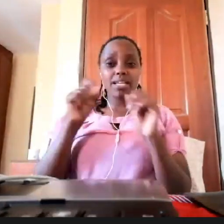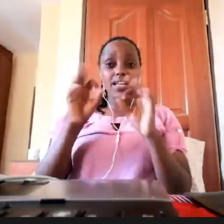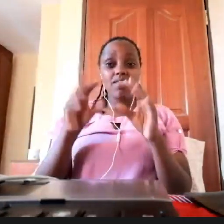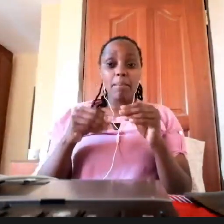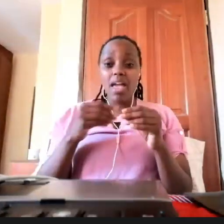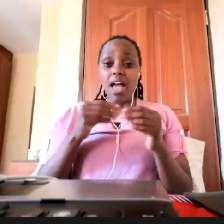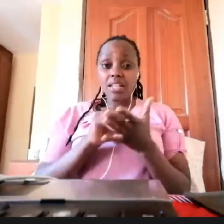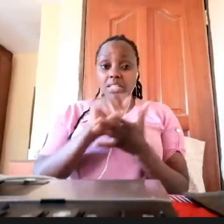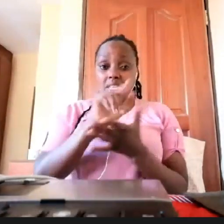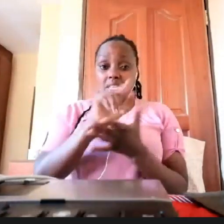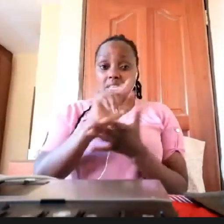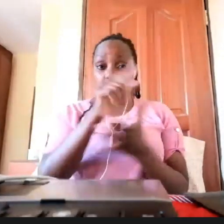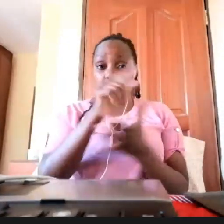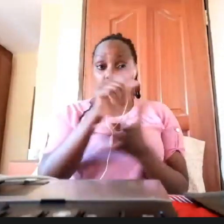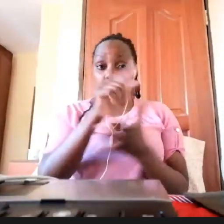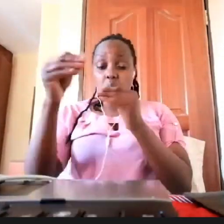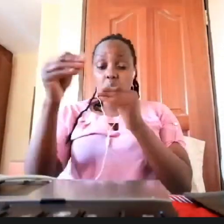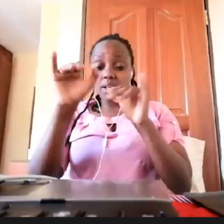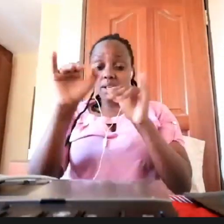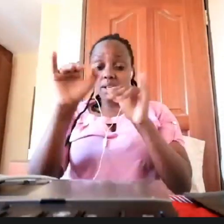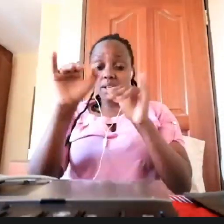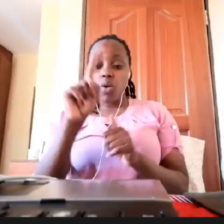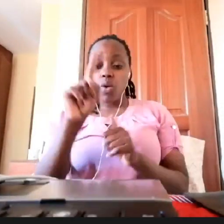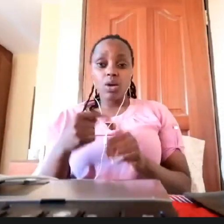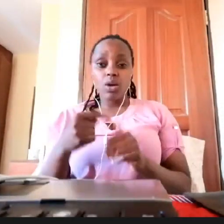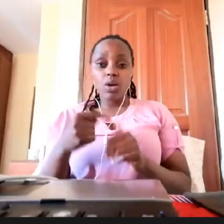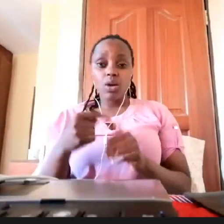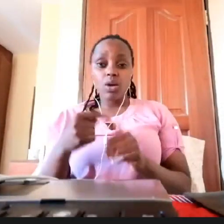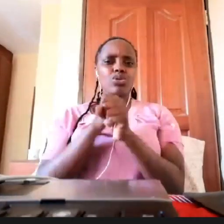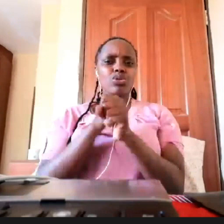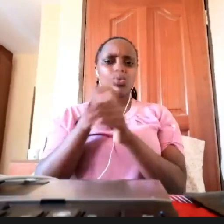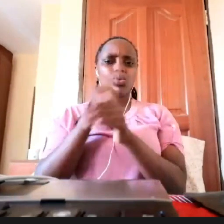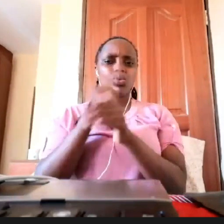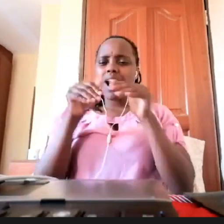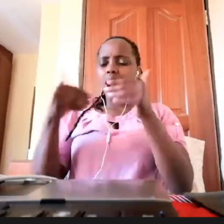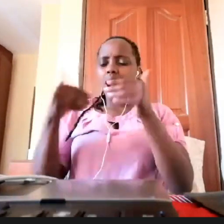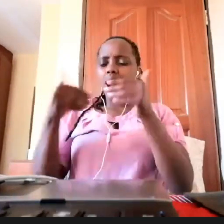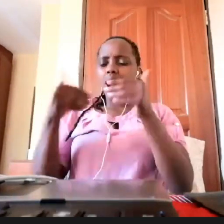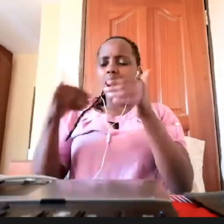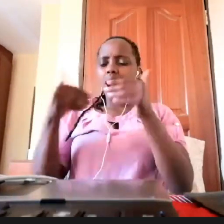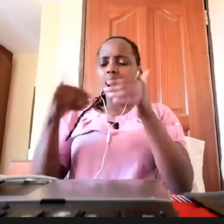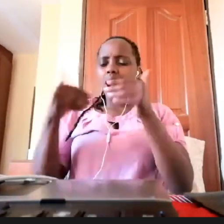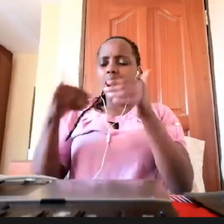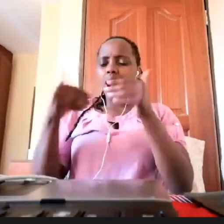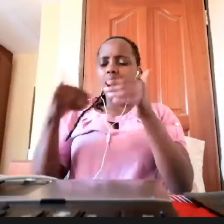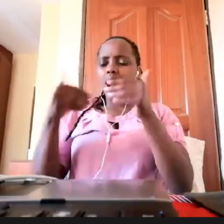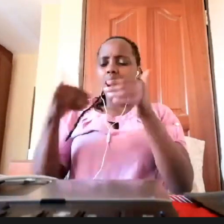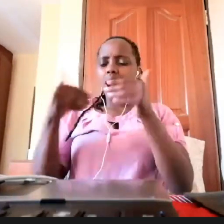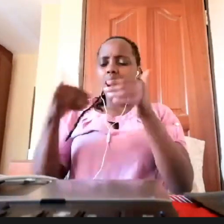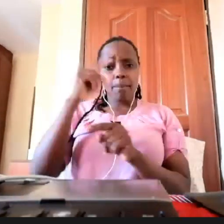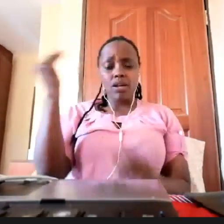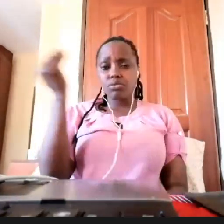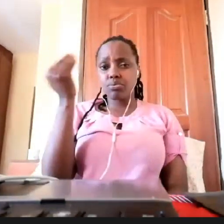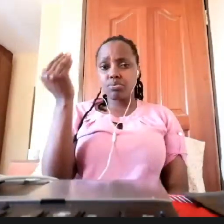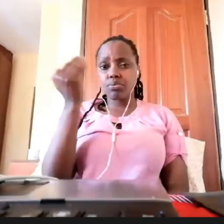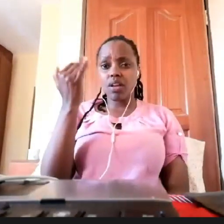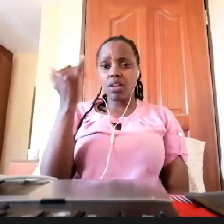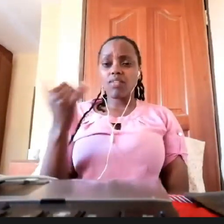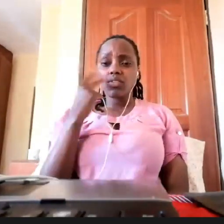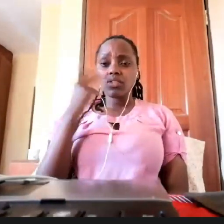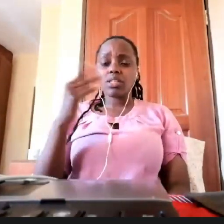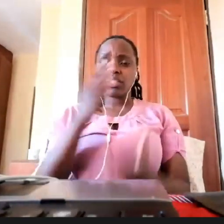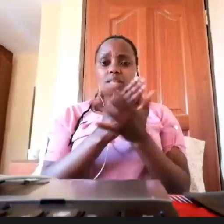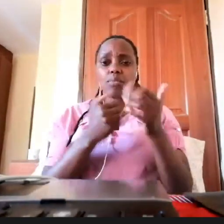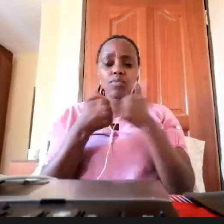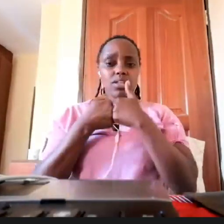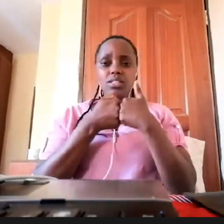the middle of 1,000 children, what are you going to do? How are you going to communicate with them? And I think from your presentation, we are already starting to see some of the challenges